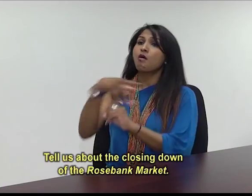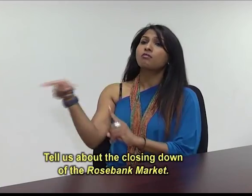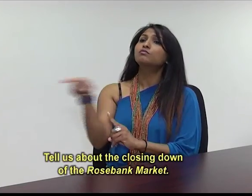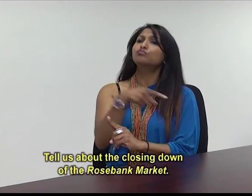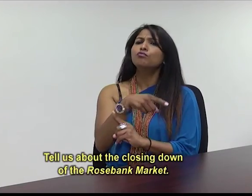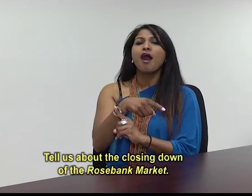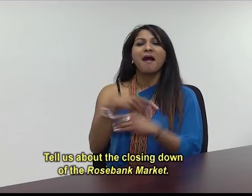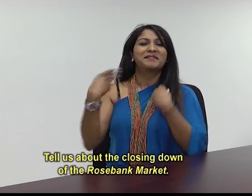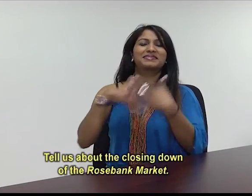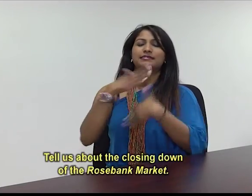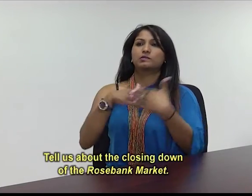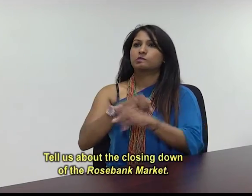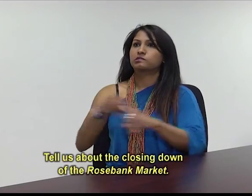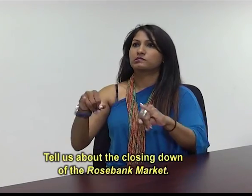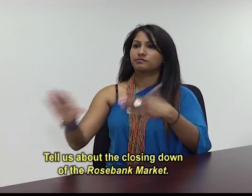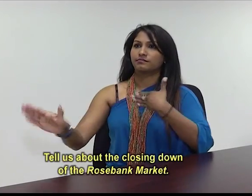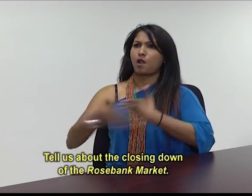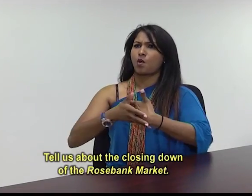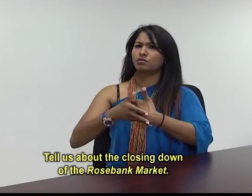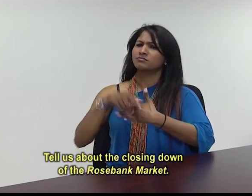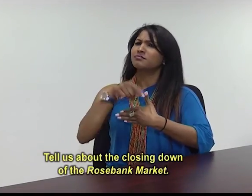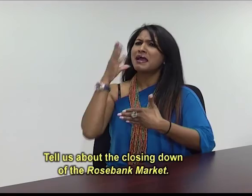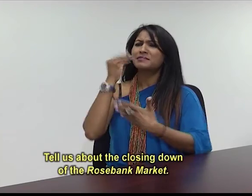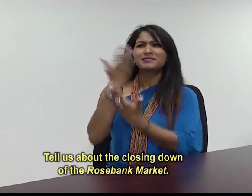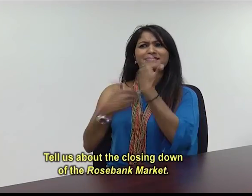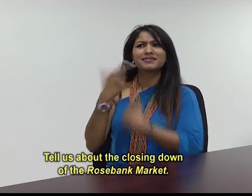Tell us about the closing down of the Rosebank Market.